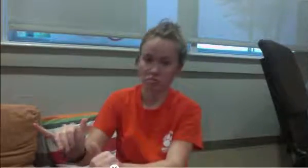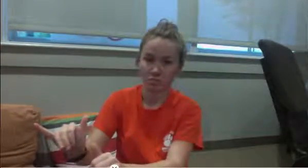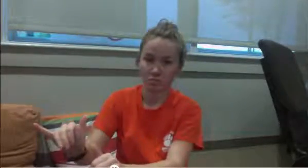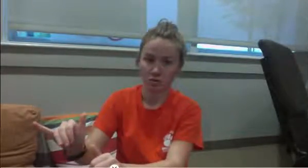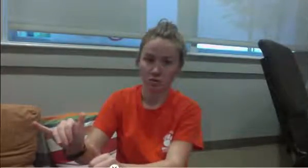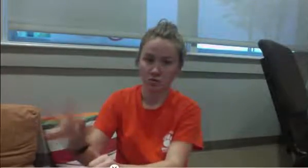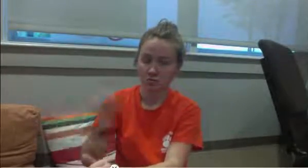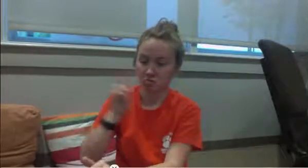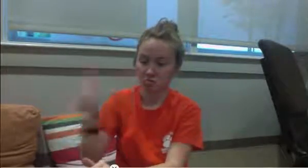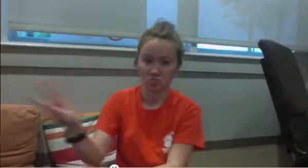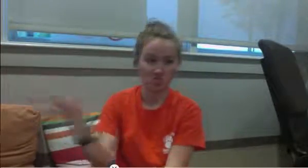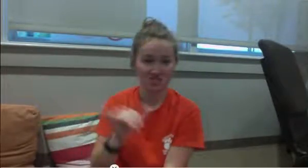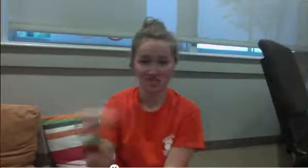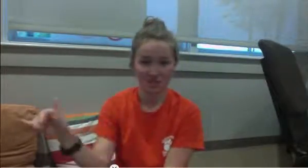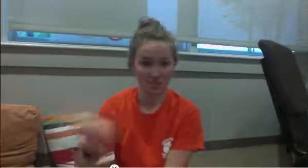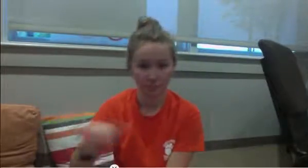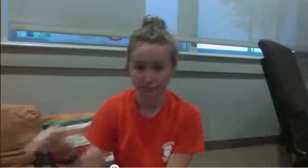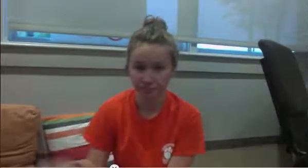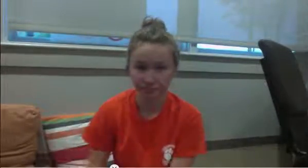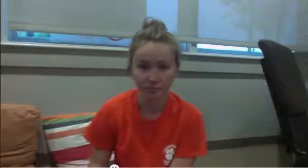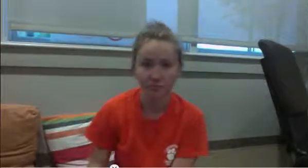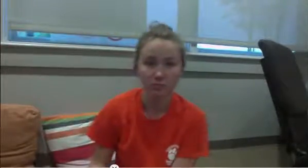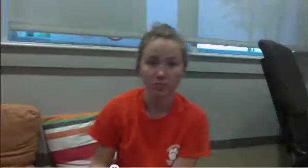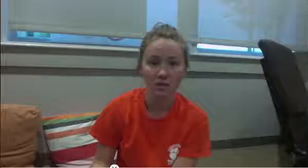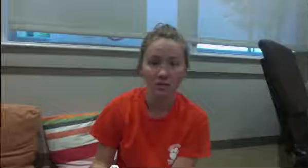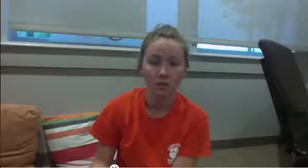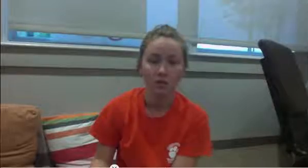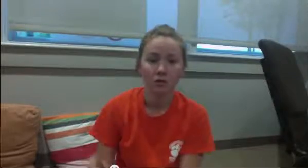situations, all of the history has been preserved on those planets.